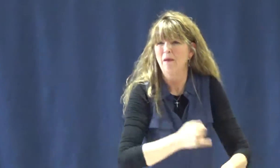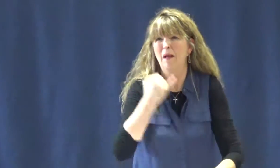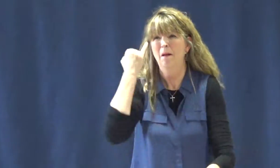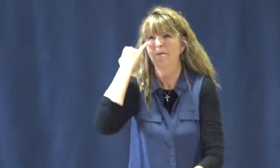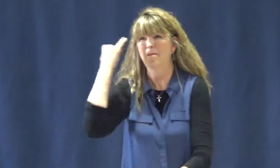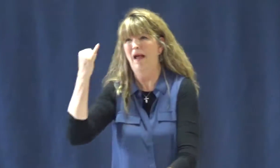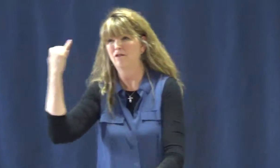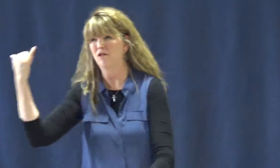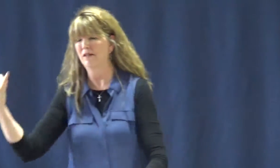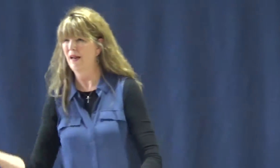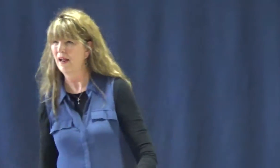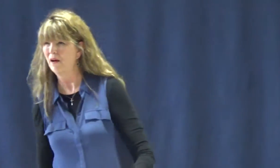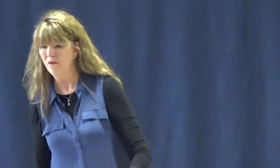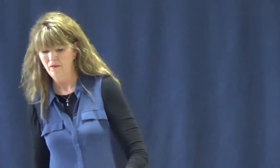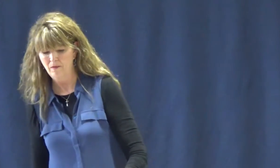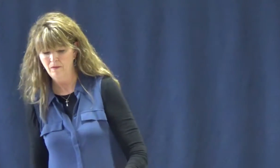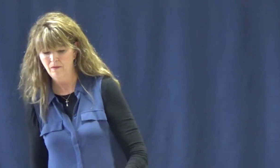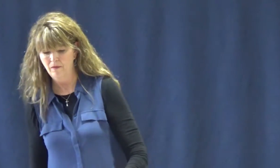see during that time.